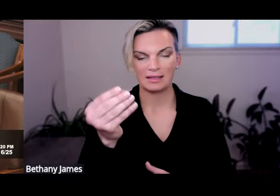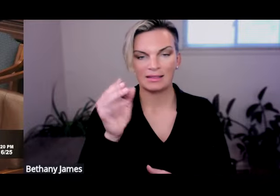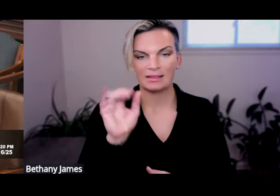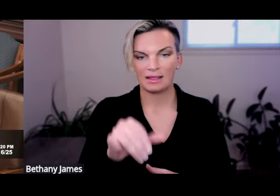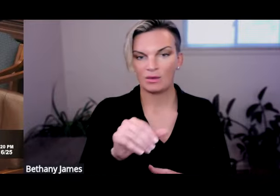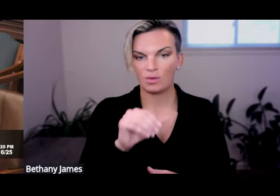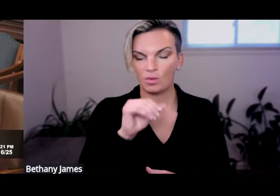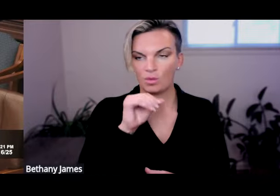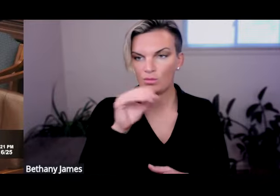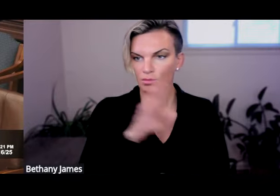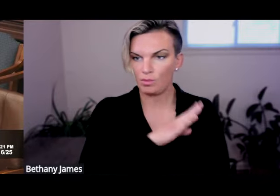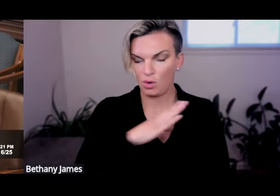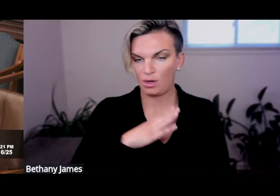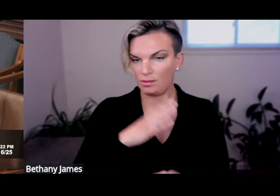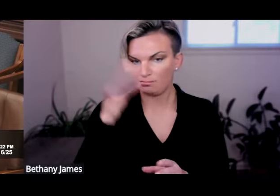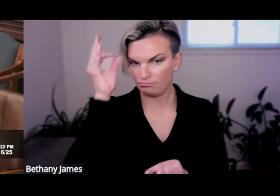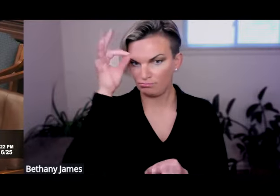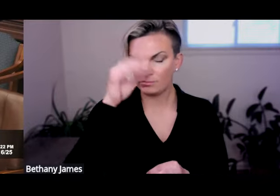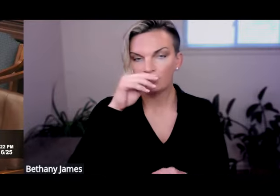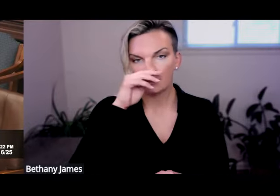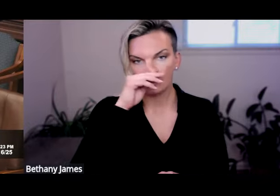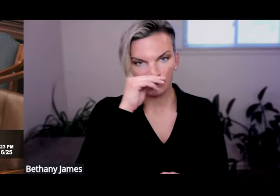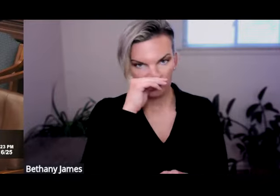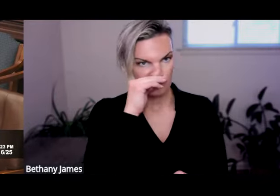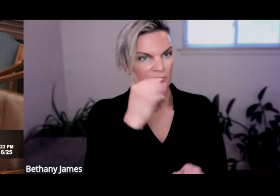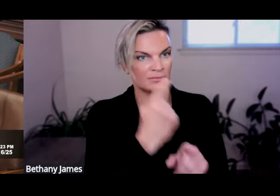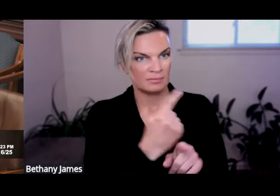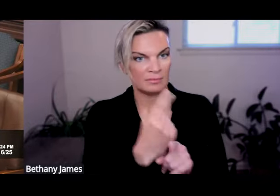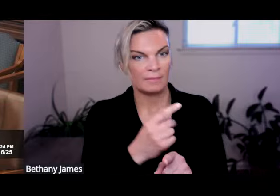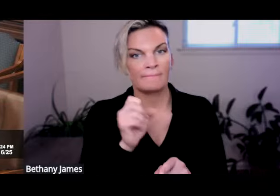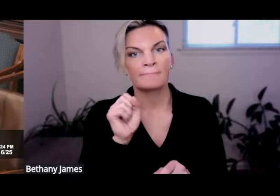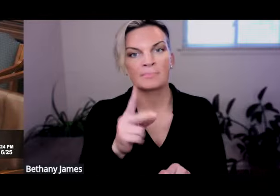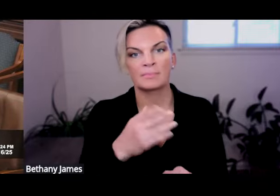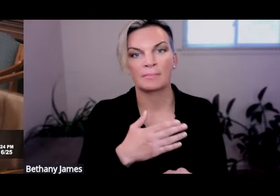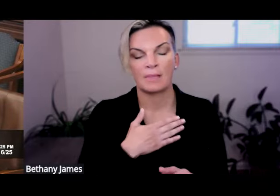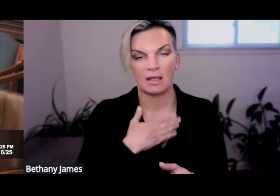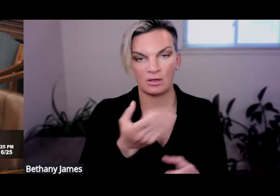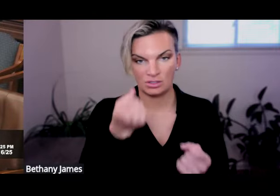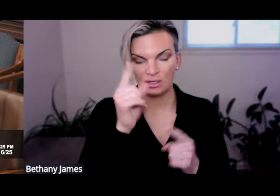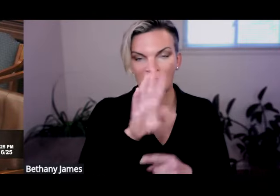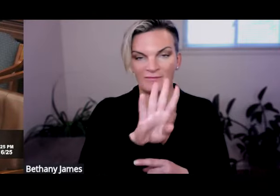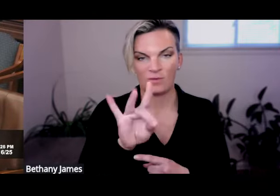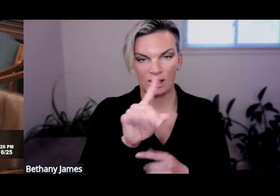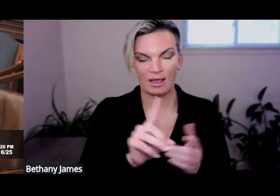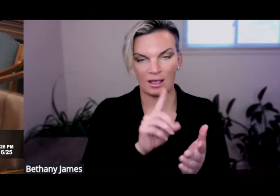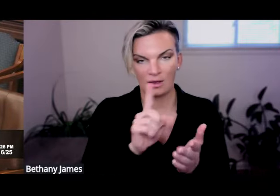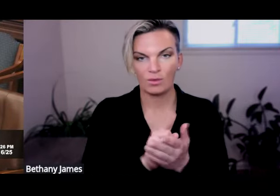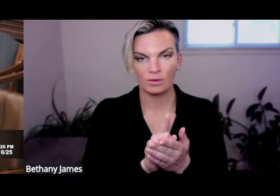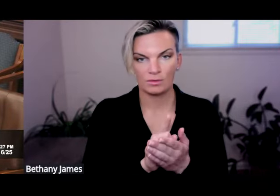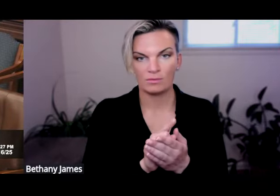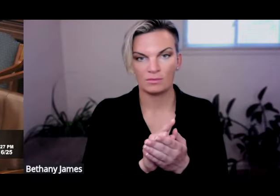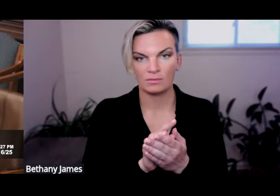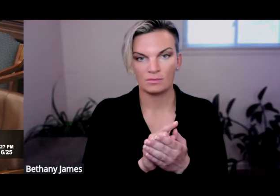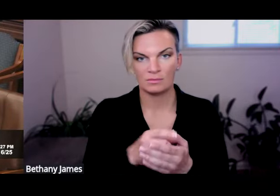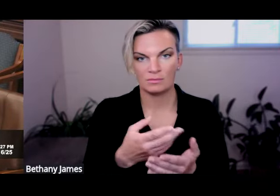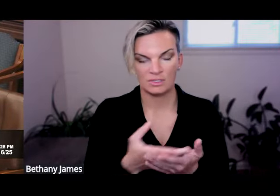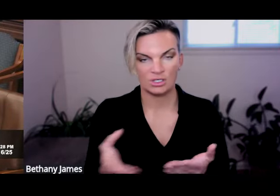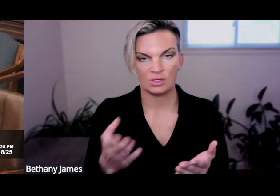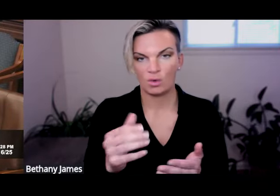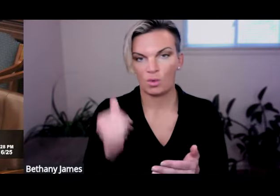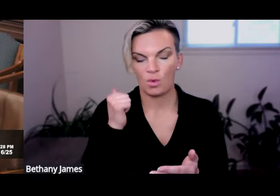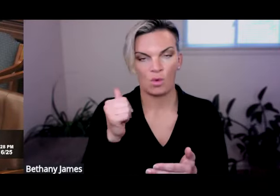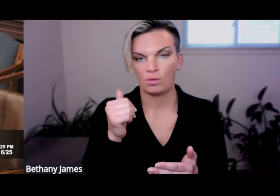That is correct. So here's my question. I understand the 48 hours material will not be